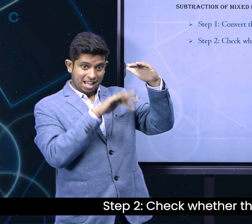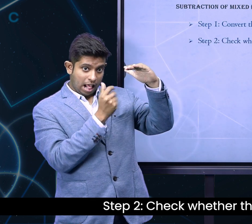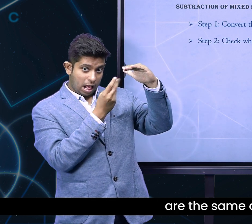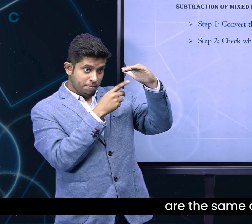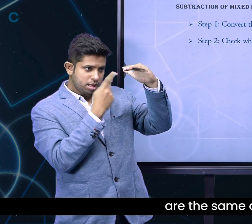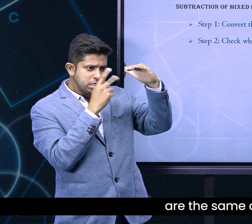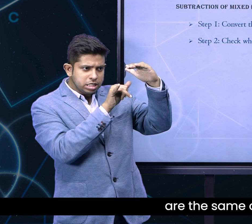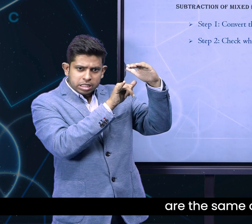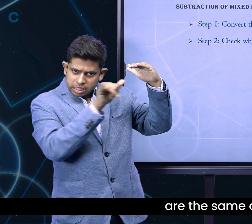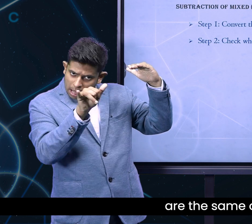denominators are the same or not.